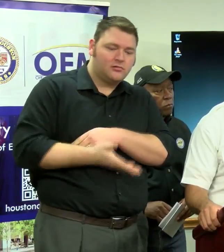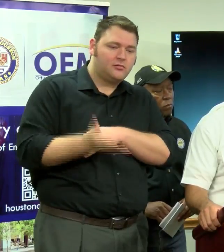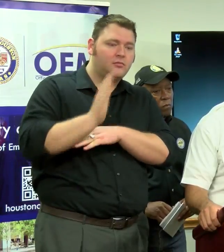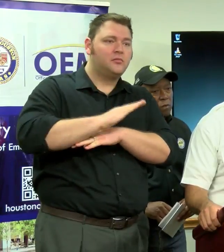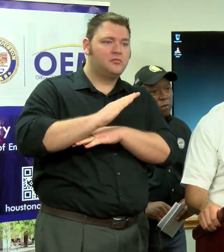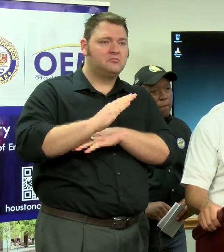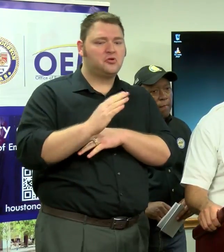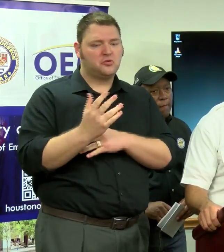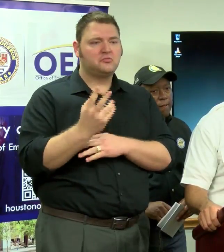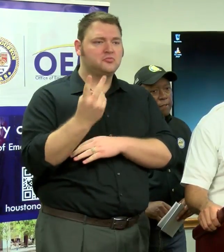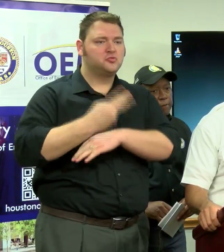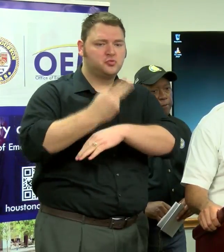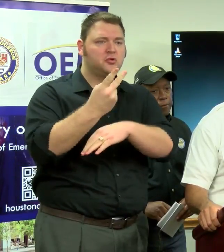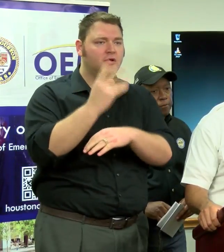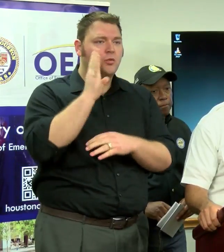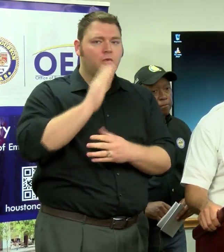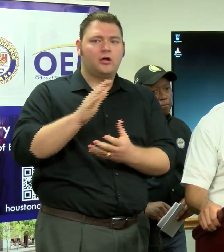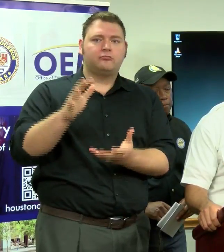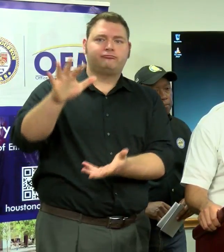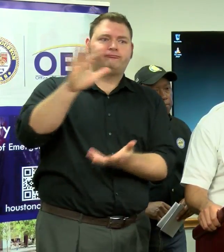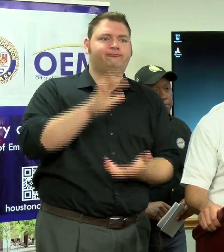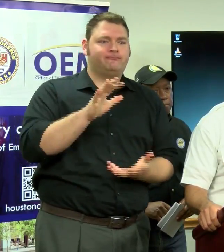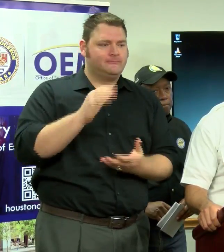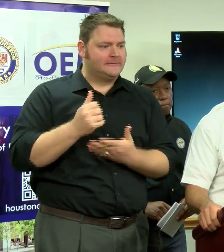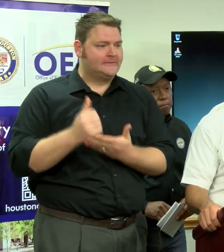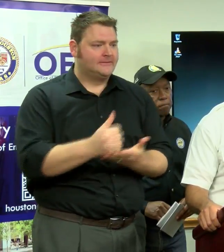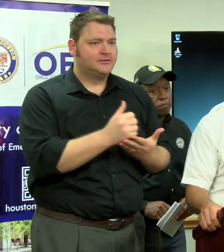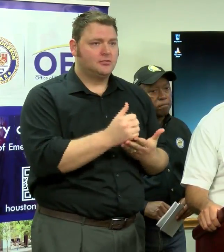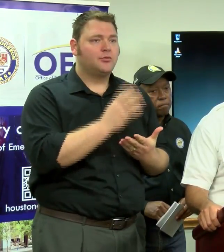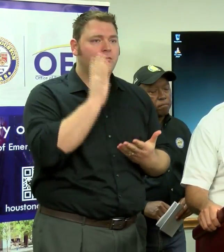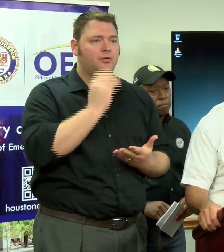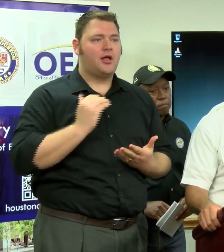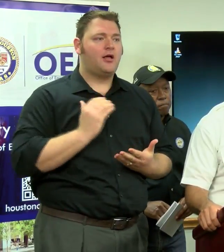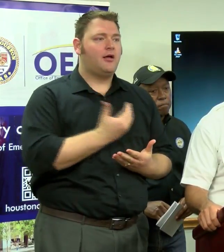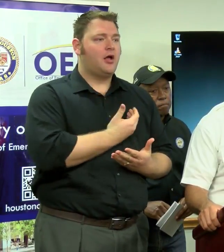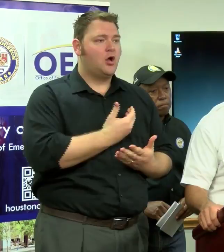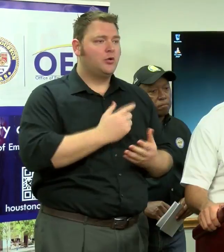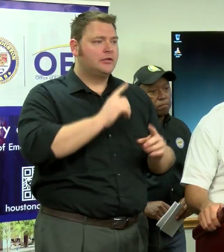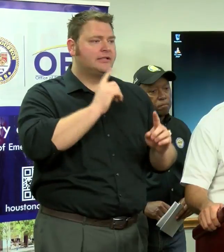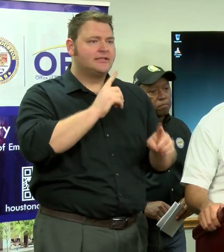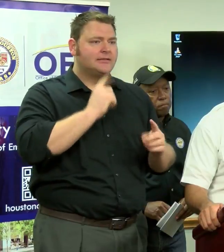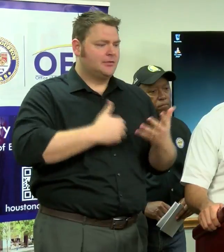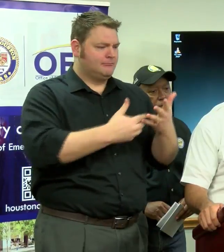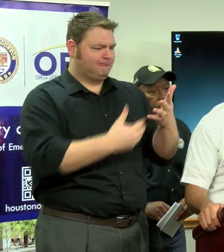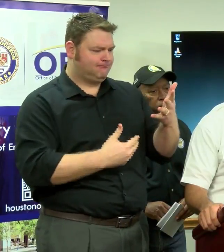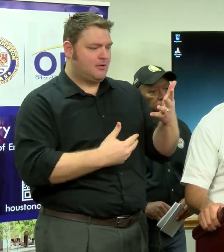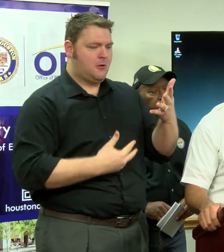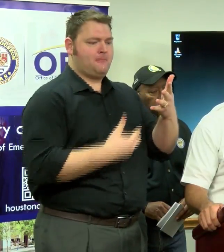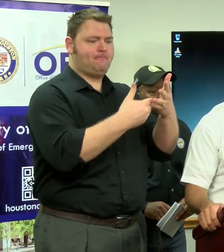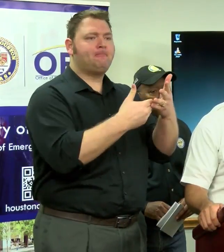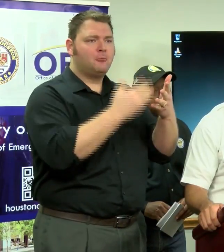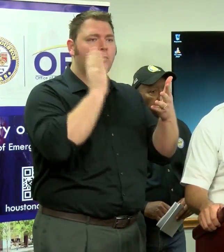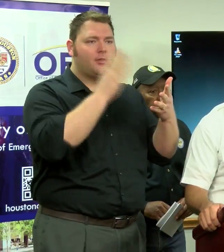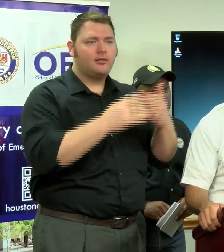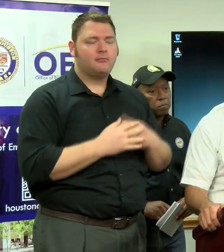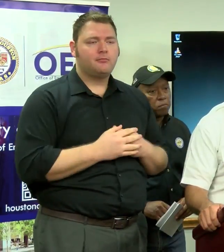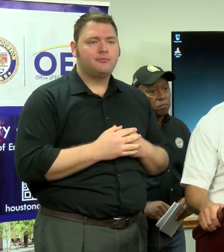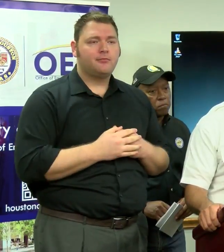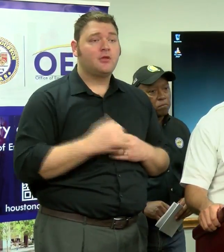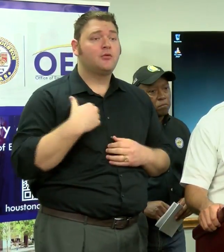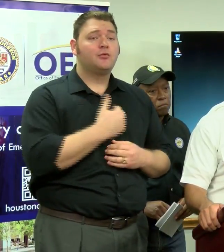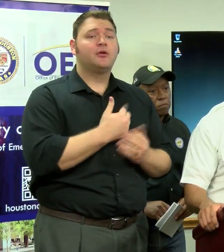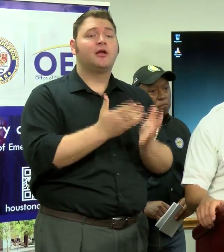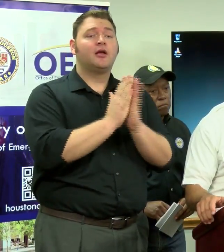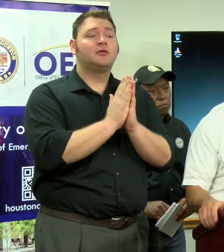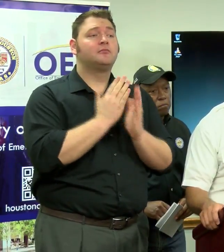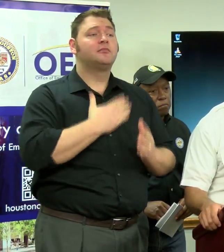assist our ability and change our response profile to be able to meet the demand. We're asking the public